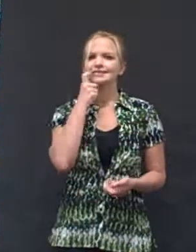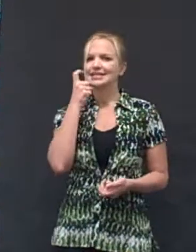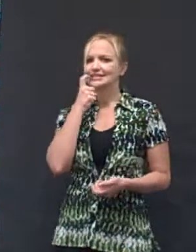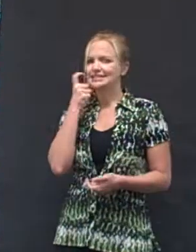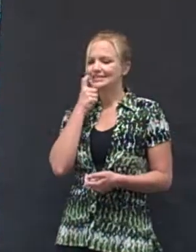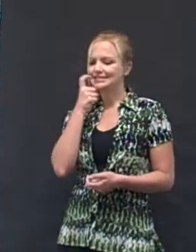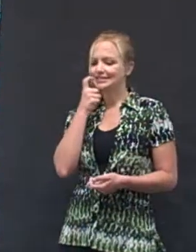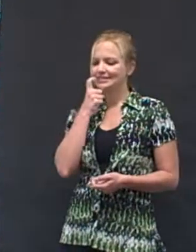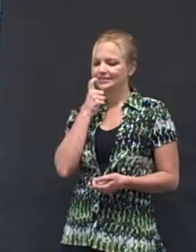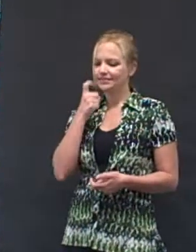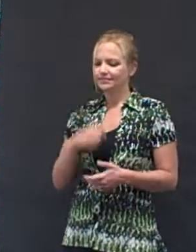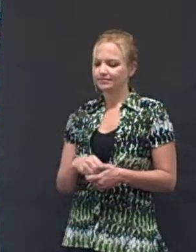Dentist.